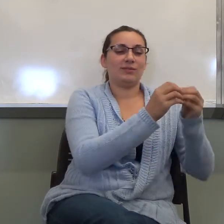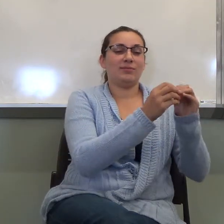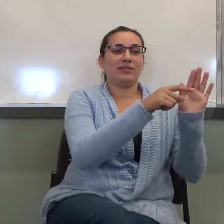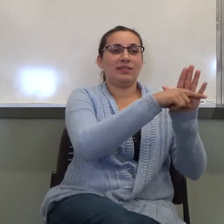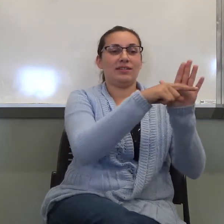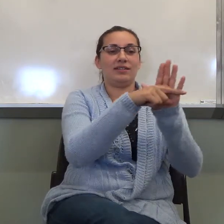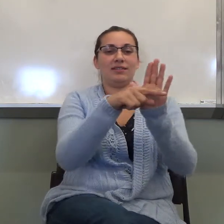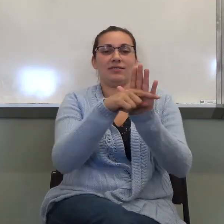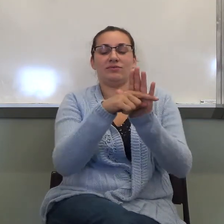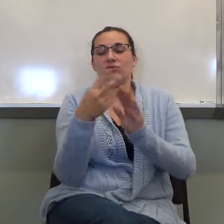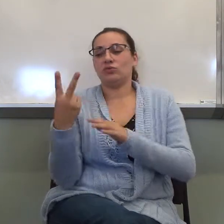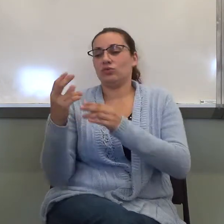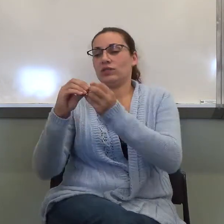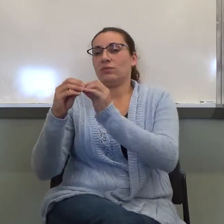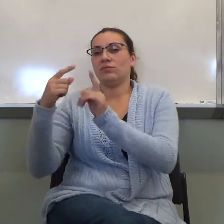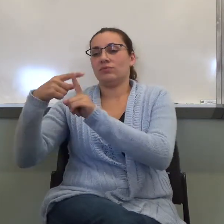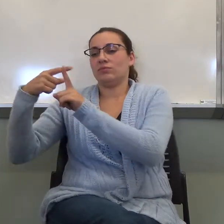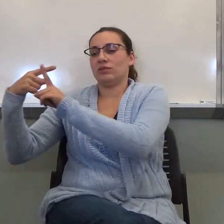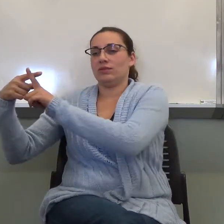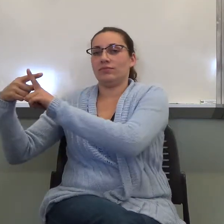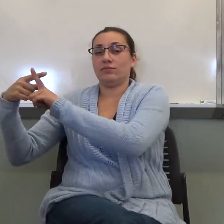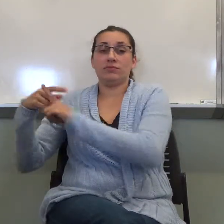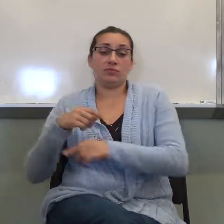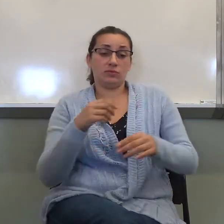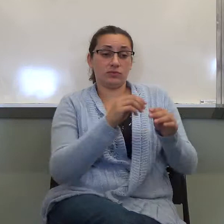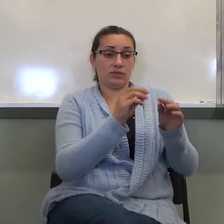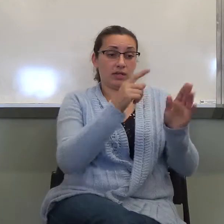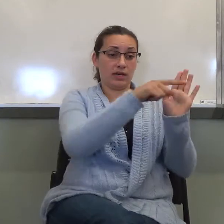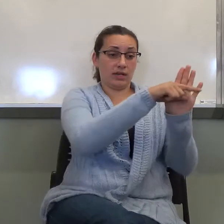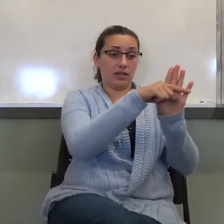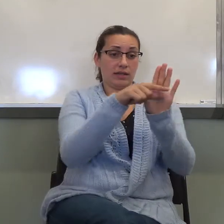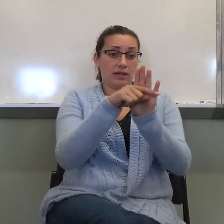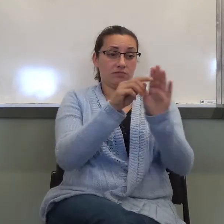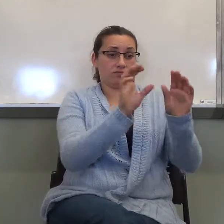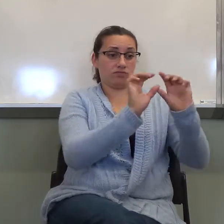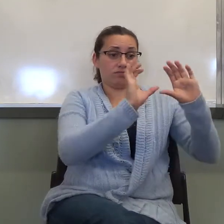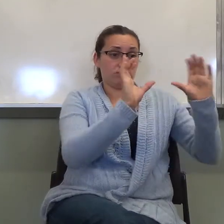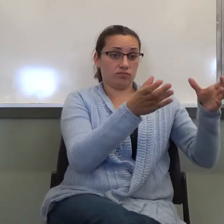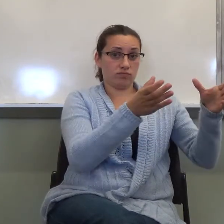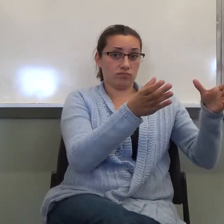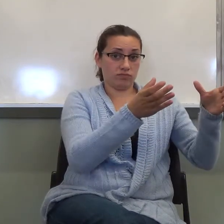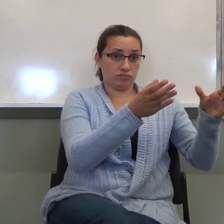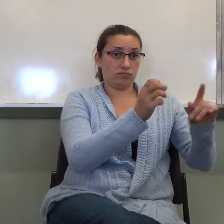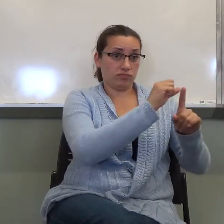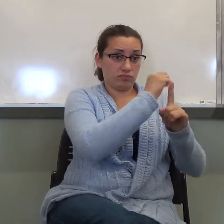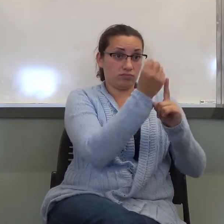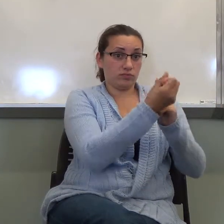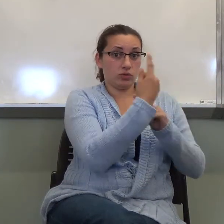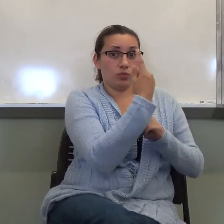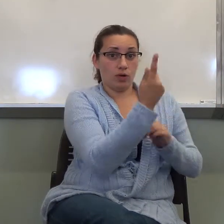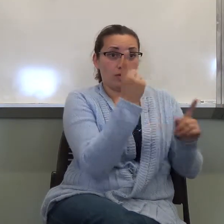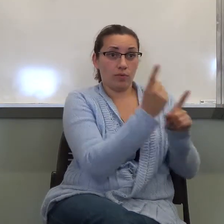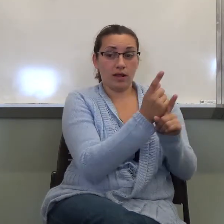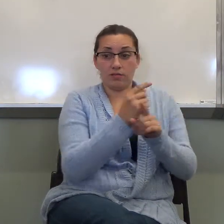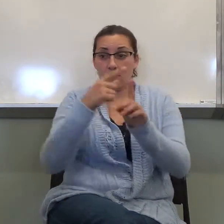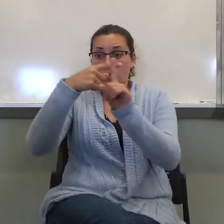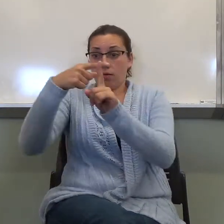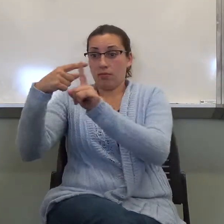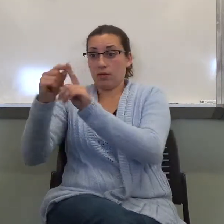What if I put all the negative ones together? Then I'd be doing all case 1s, right? If I put all the positive ones together, I'd be doing all